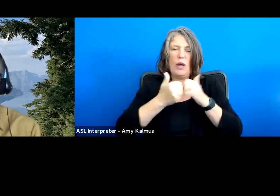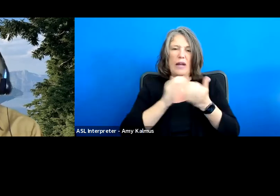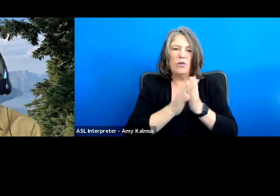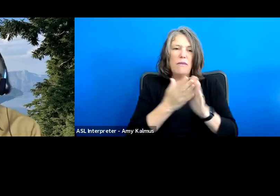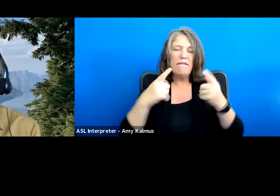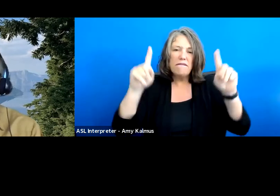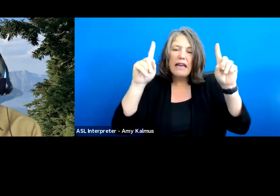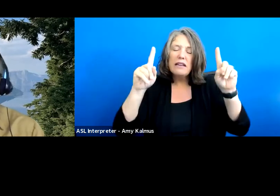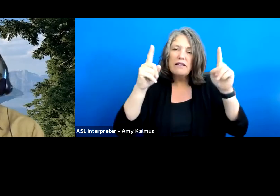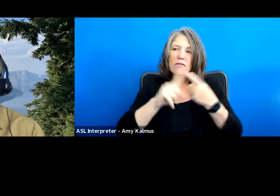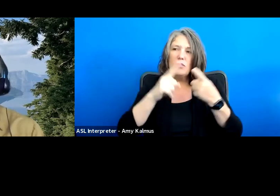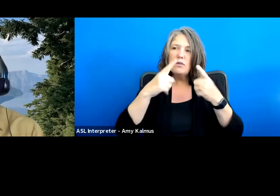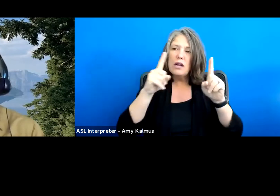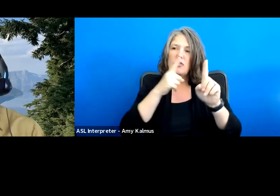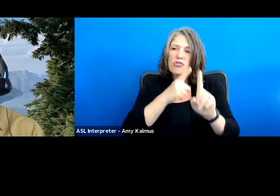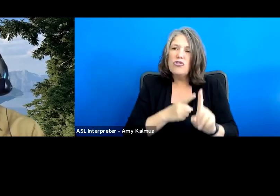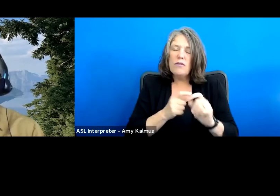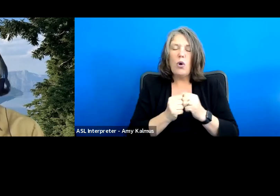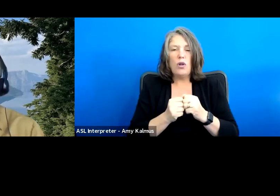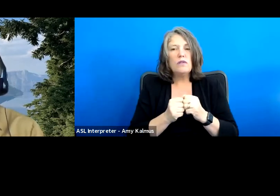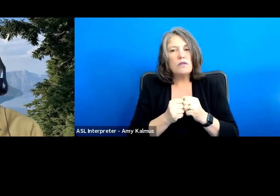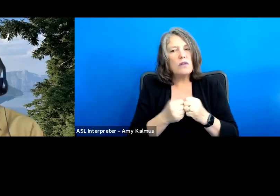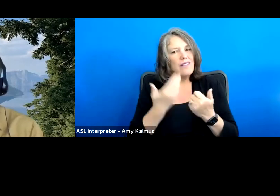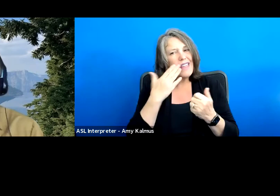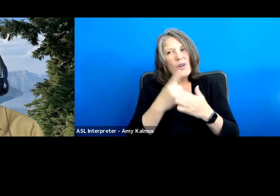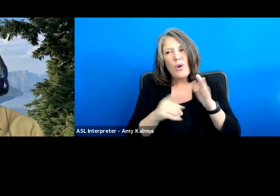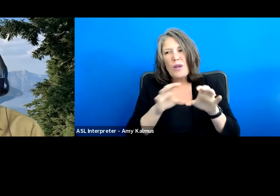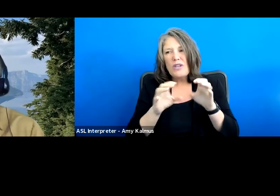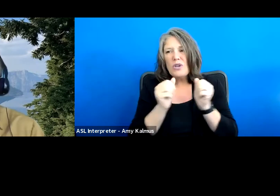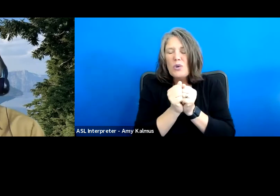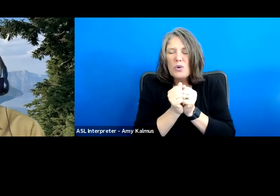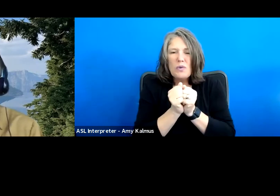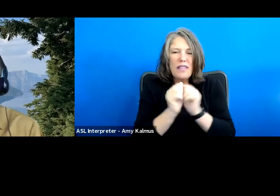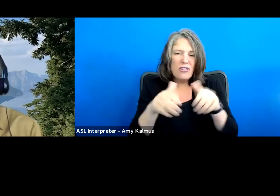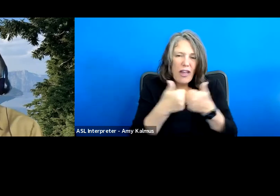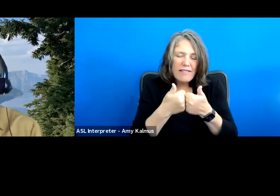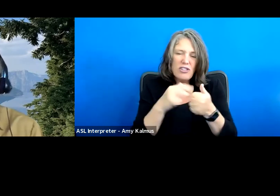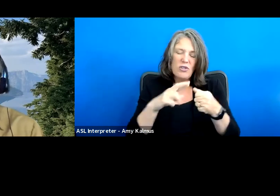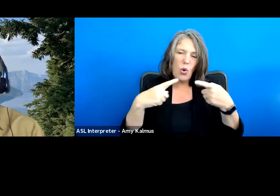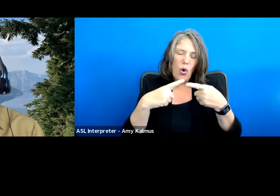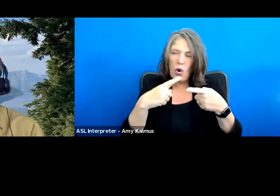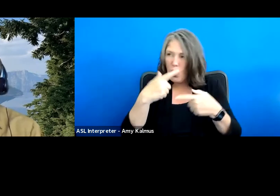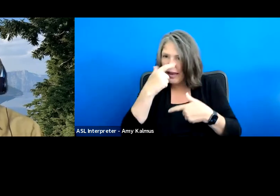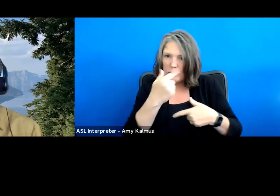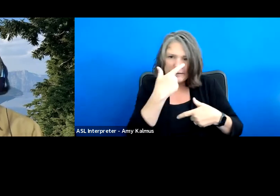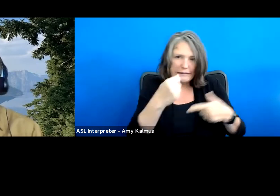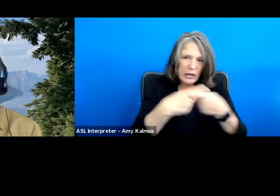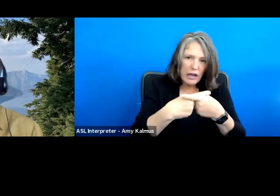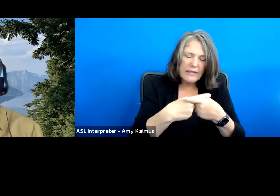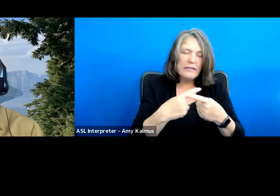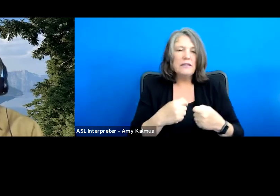achieving goals. They didn't know what to do when they had challenges or conflicting interests.